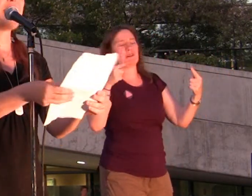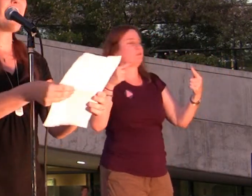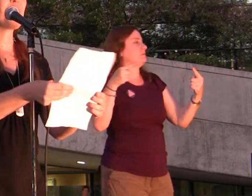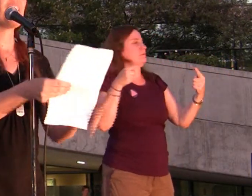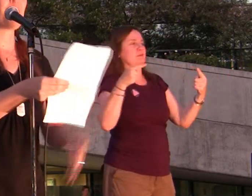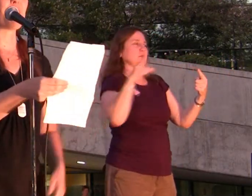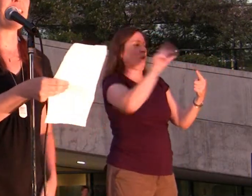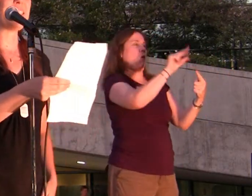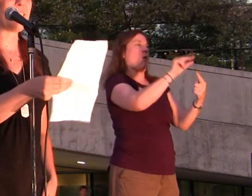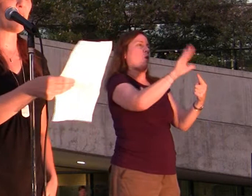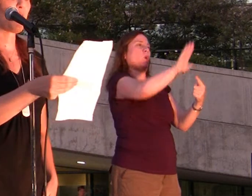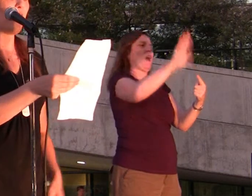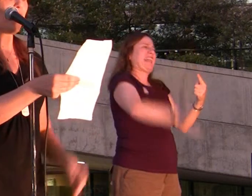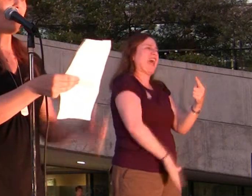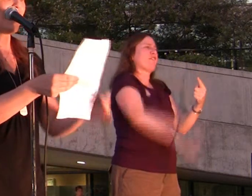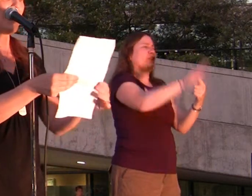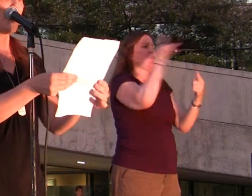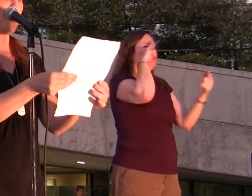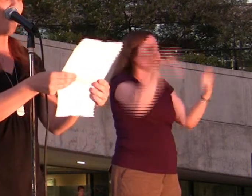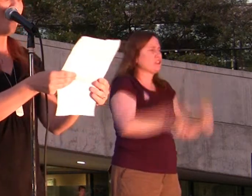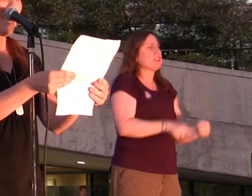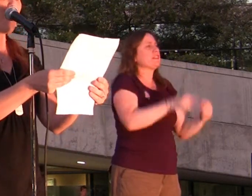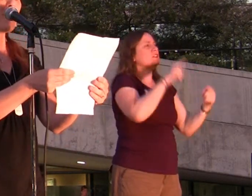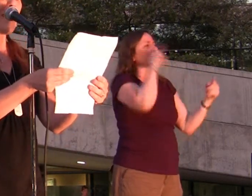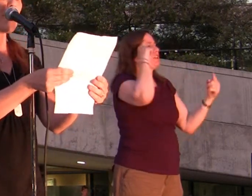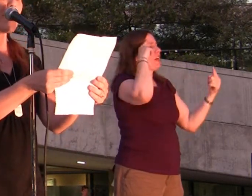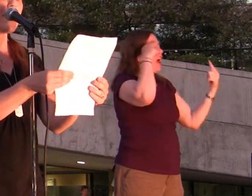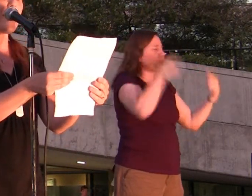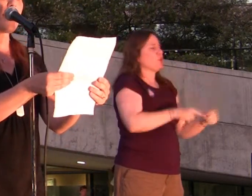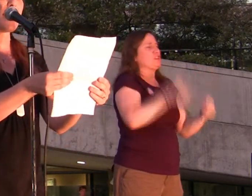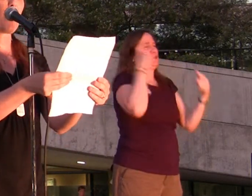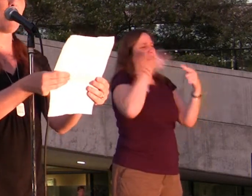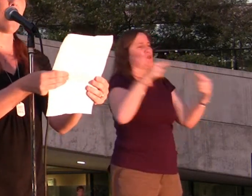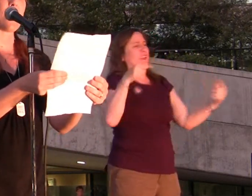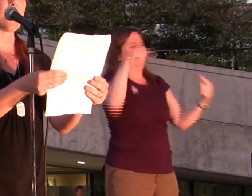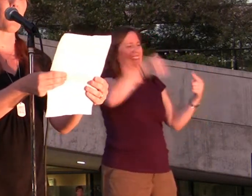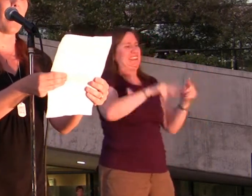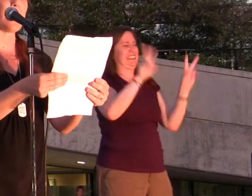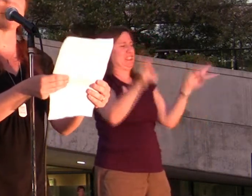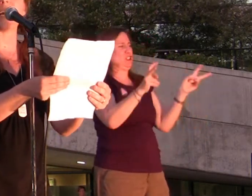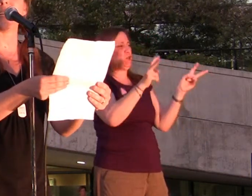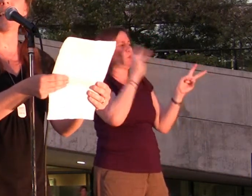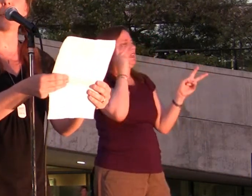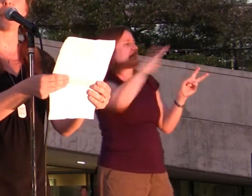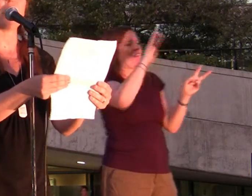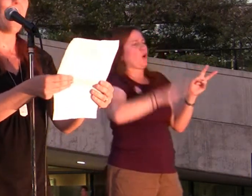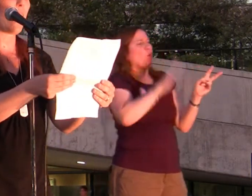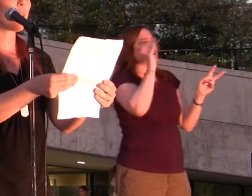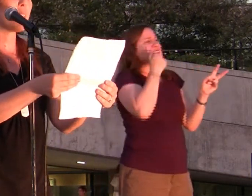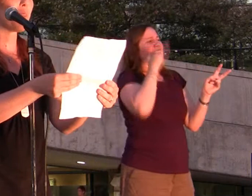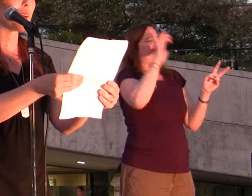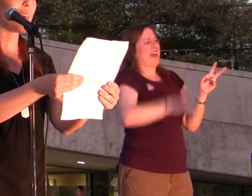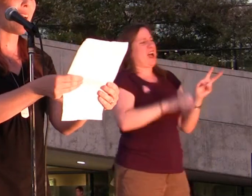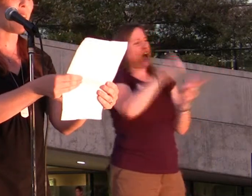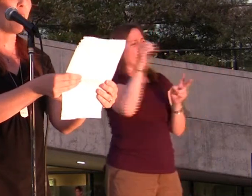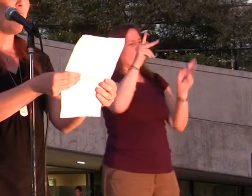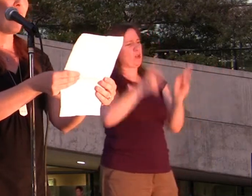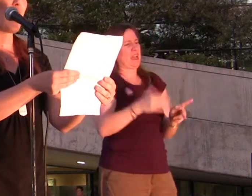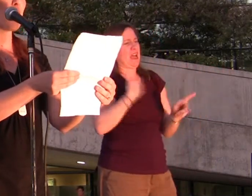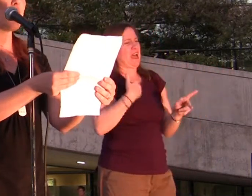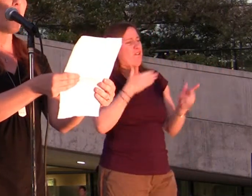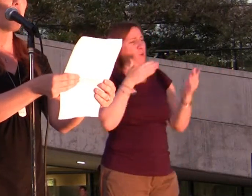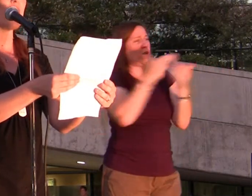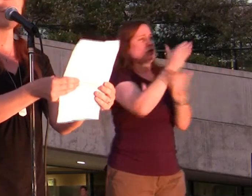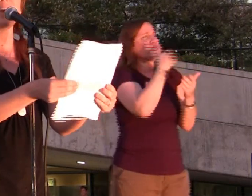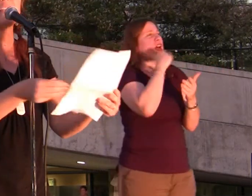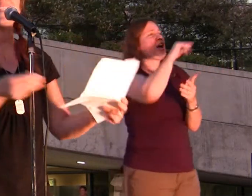I will never agree to disagree on this issue. I will never concede that someone else has the right to tell another how to live their life. And